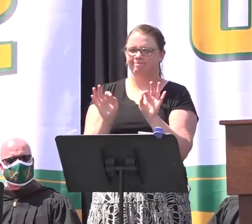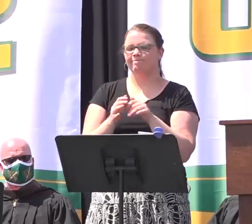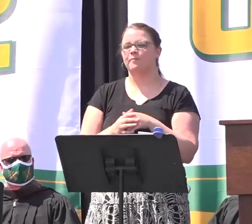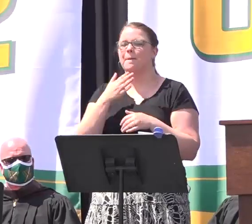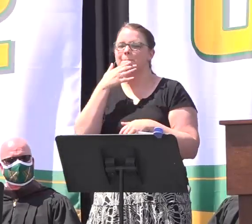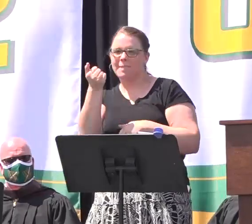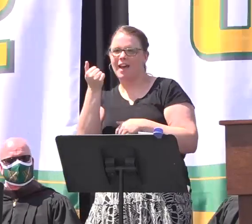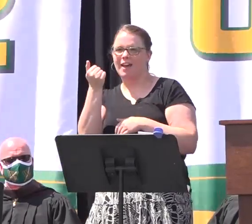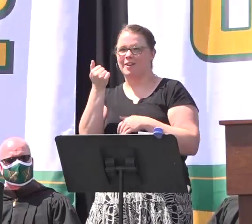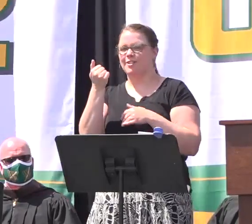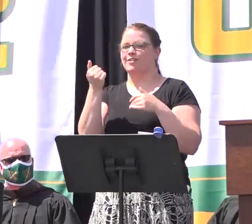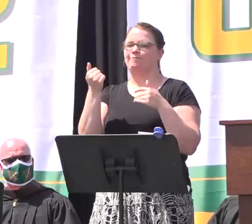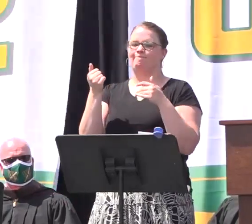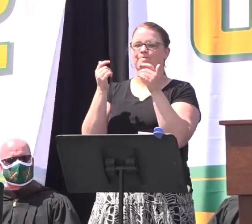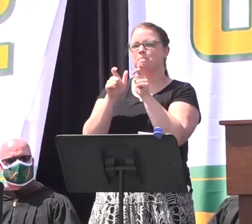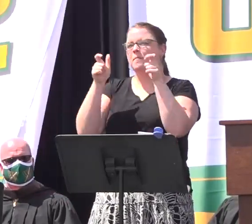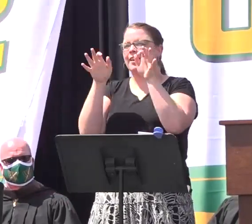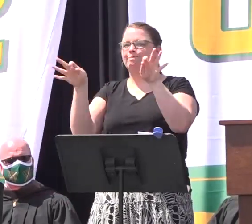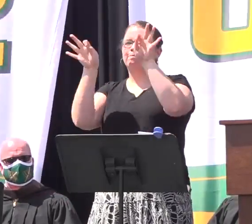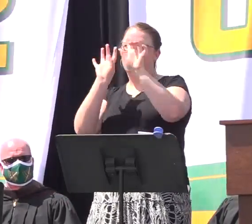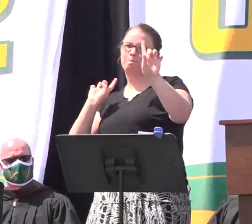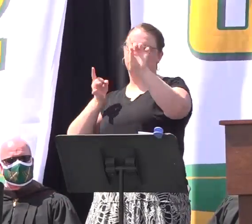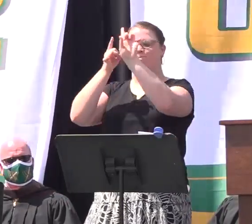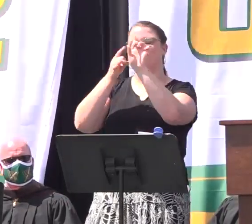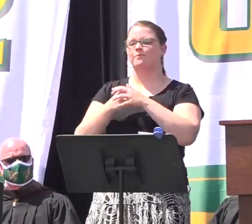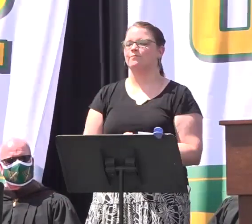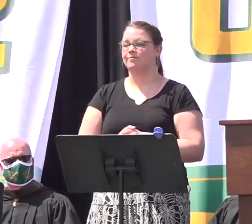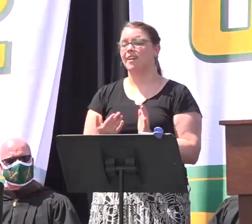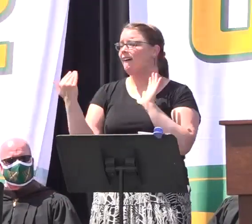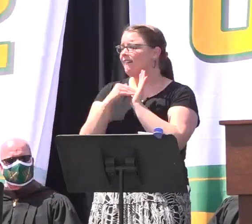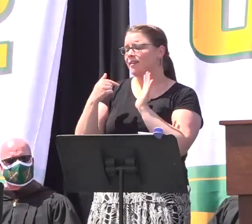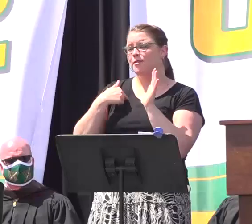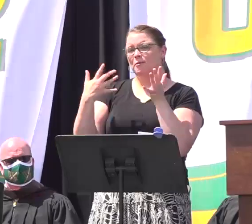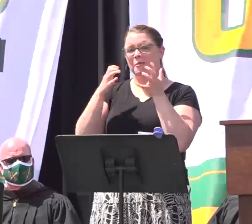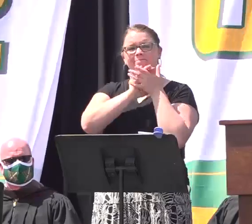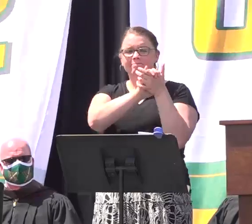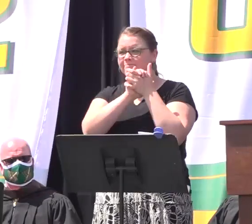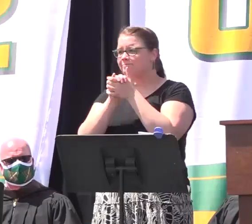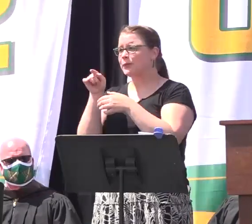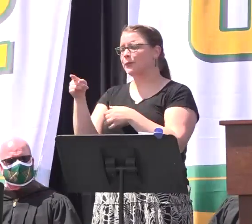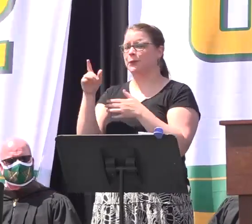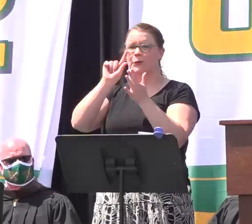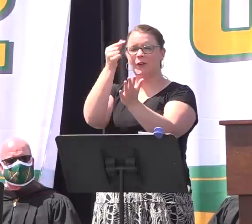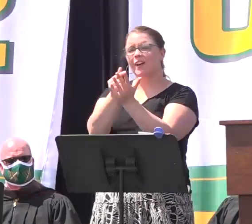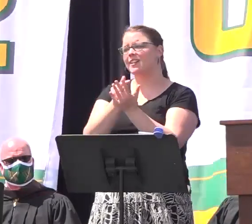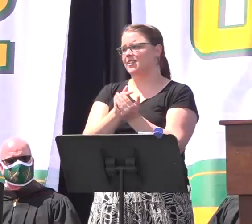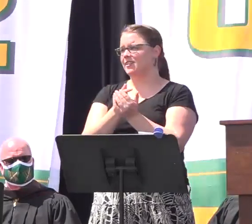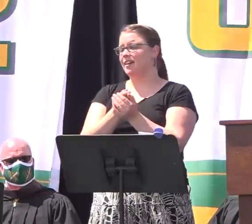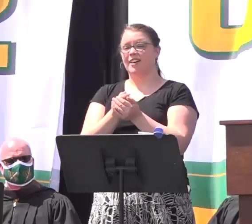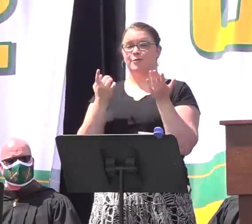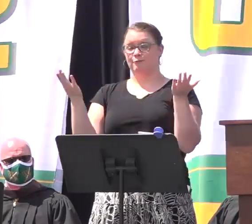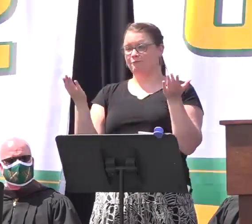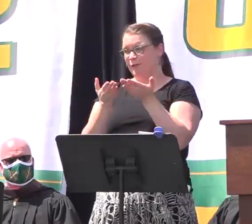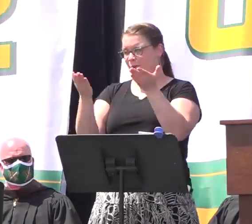Again, my hearty congratulations to you on your graduation. This day signifies that you have successfully navigated